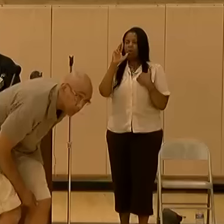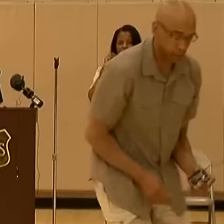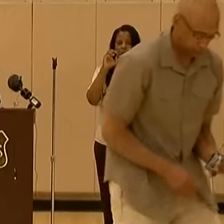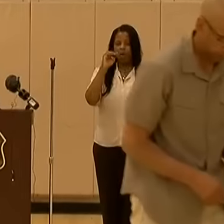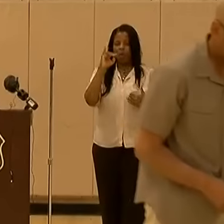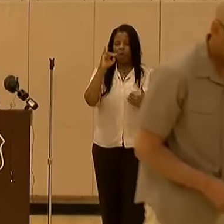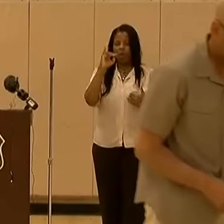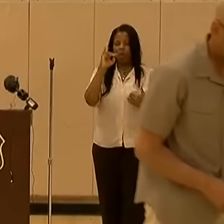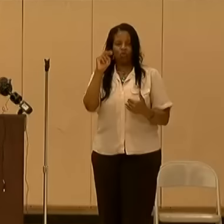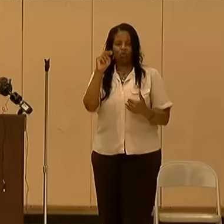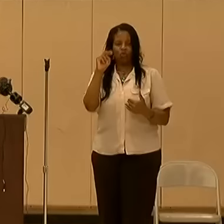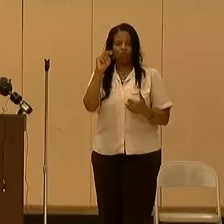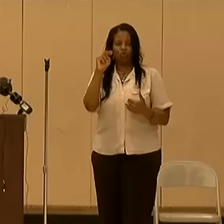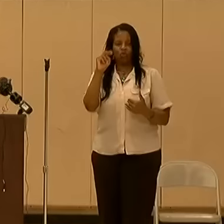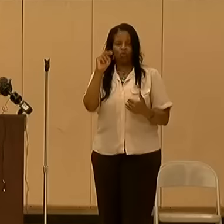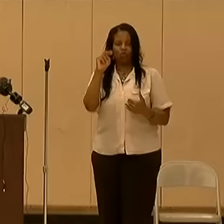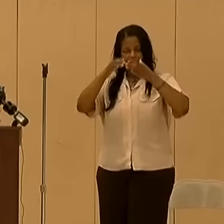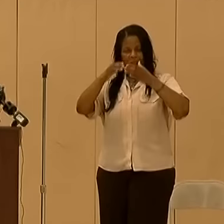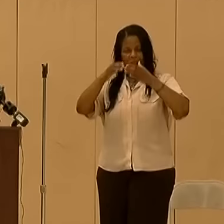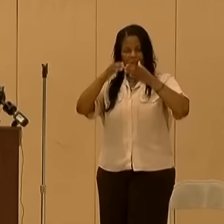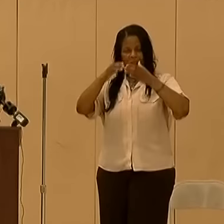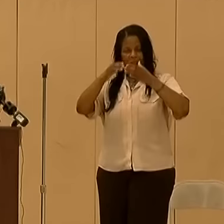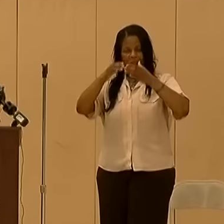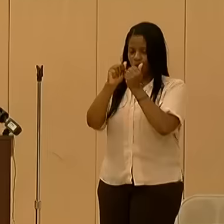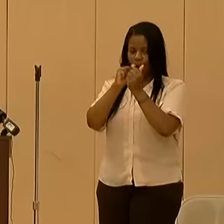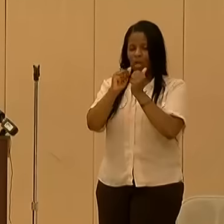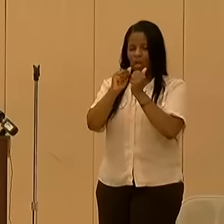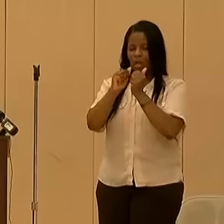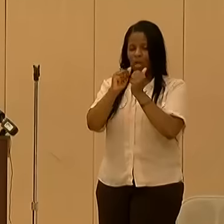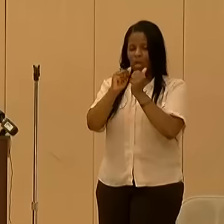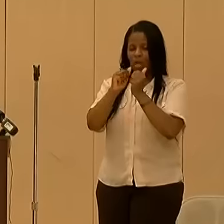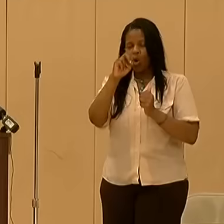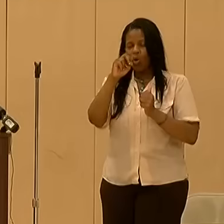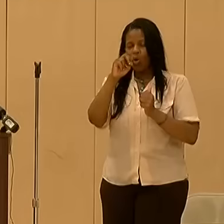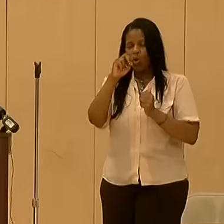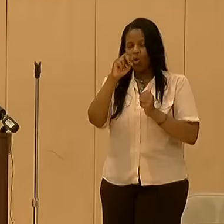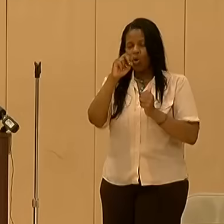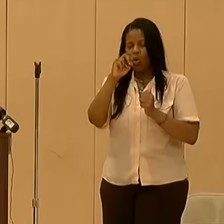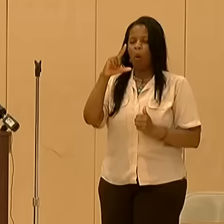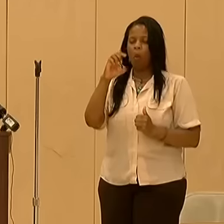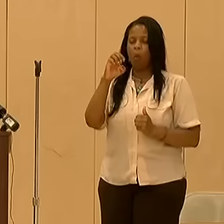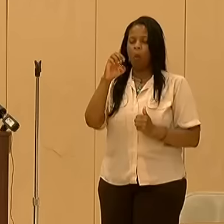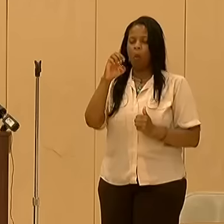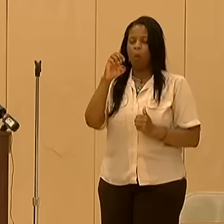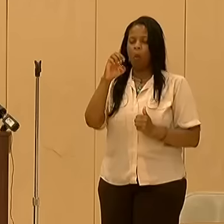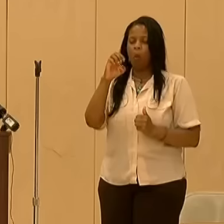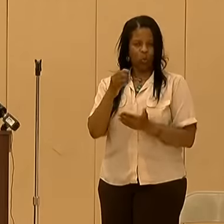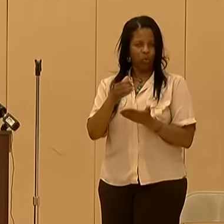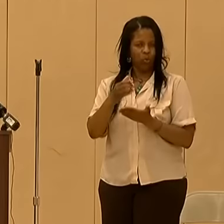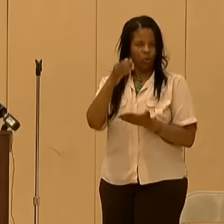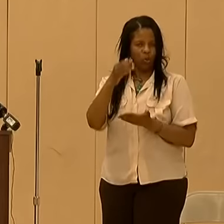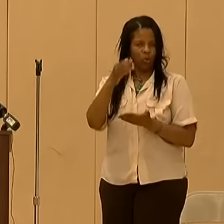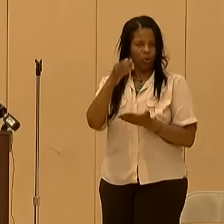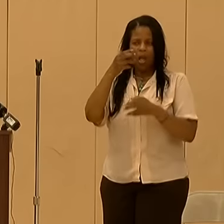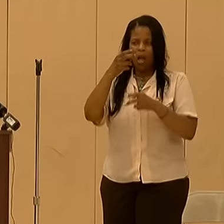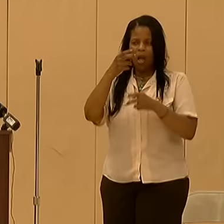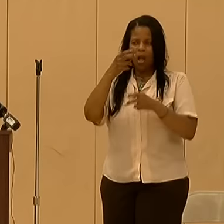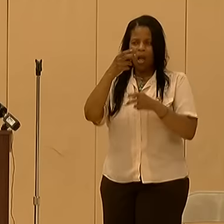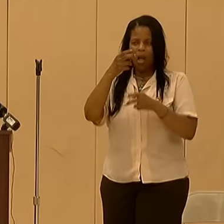been destroyed and 200 distribution poles. It's difficult to put an assessment on when we're going to